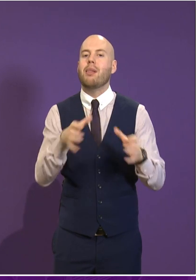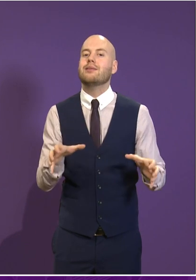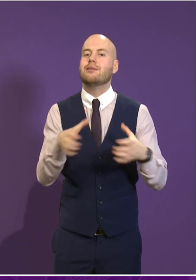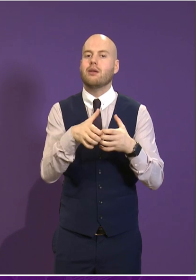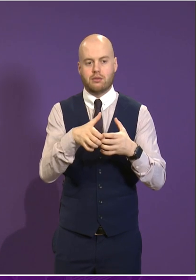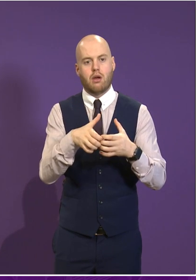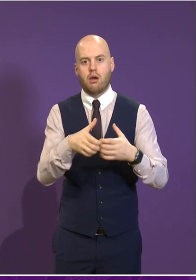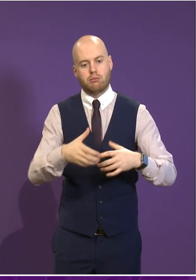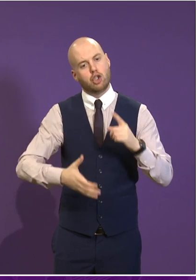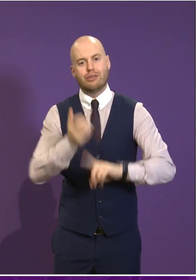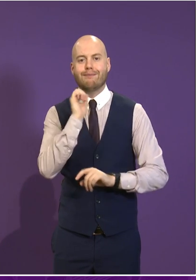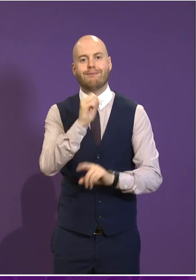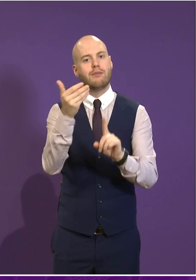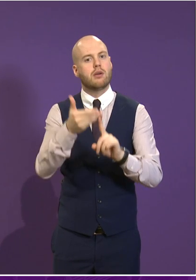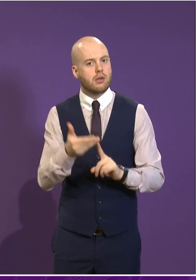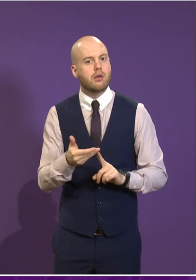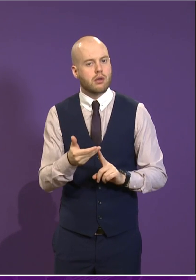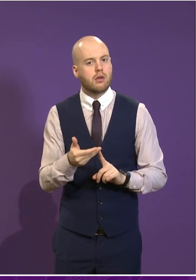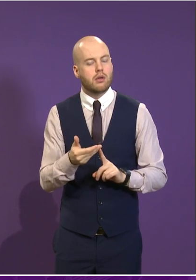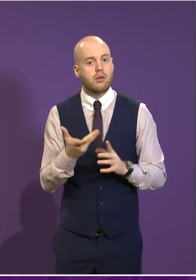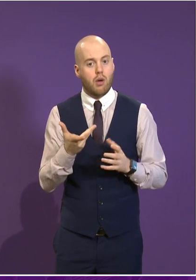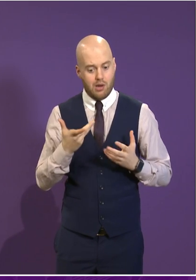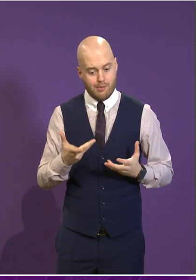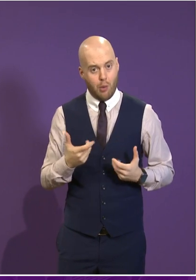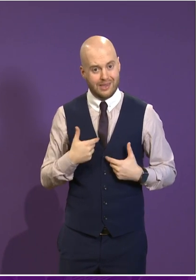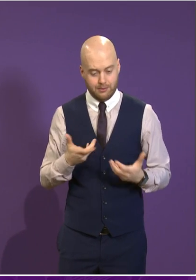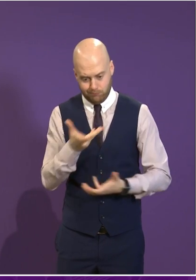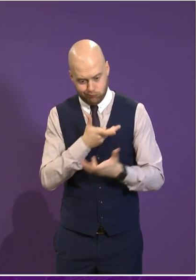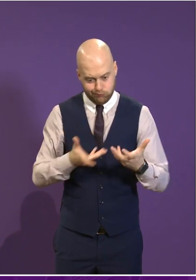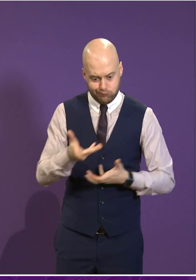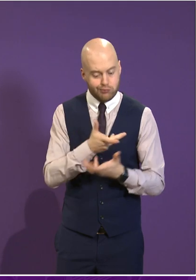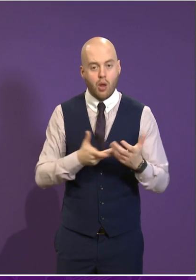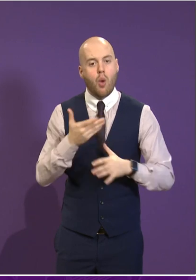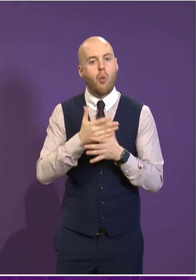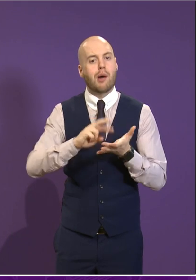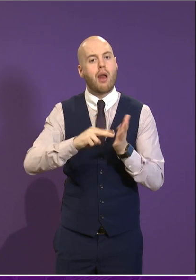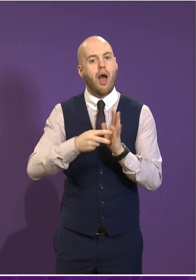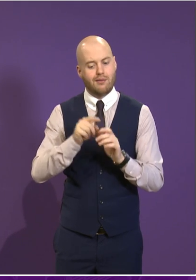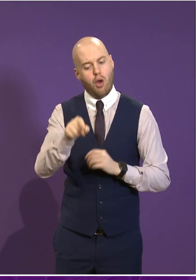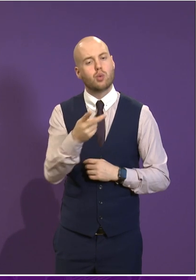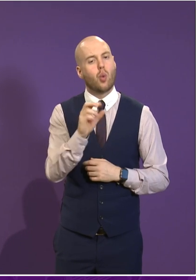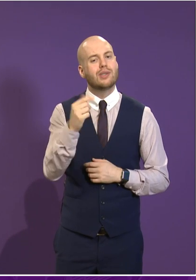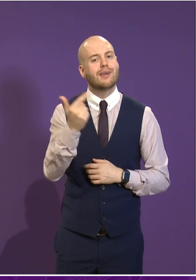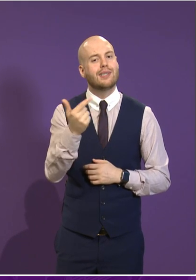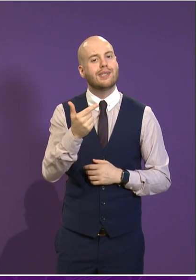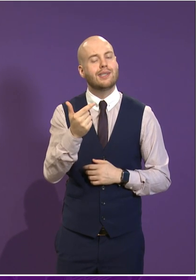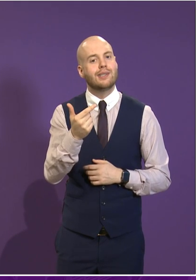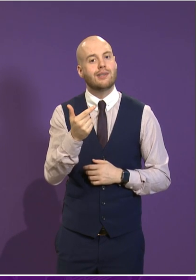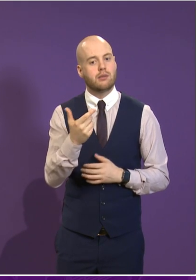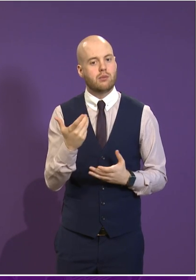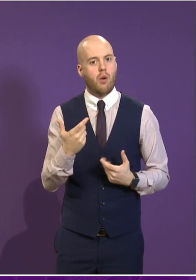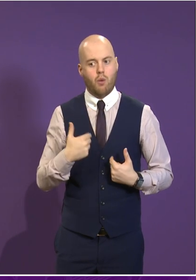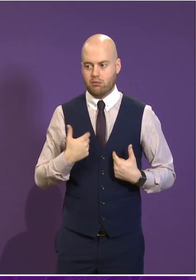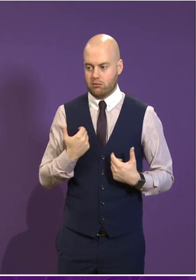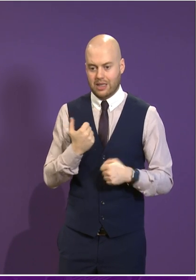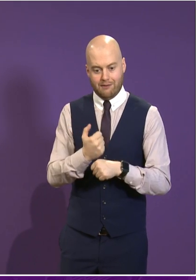So we're currently considering the work plan for 2017. So as well as a government reflecting